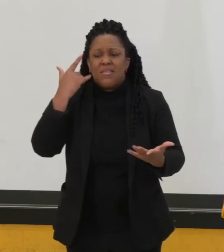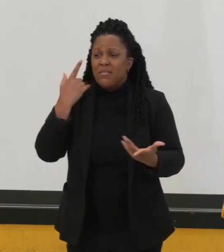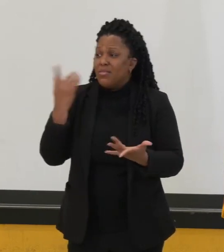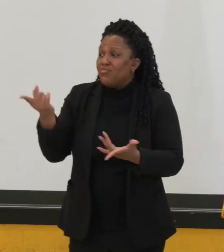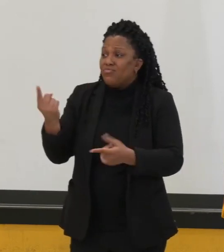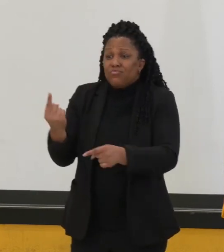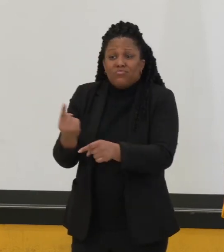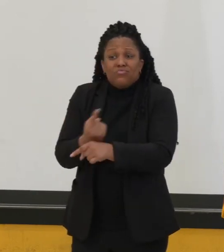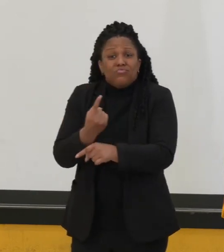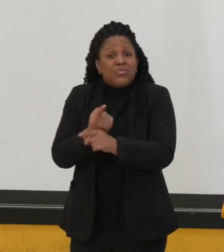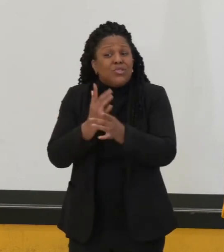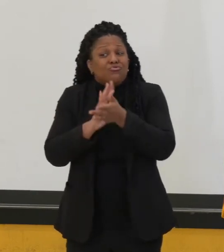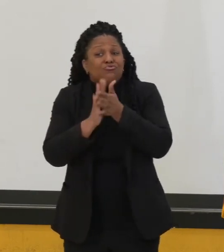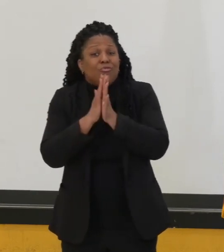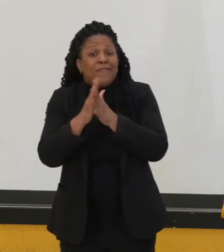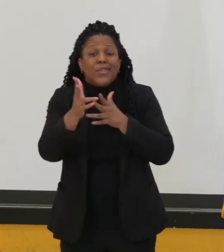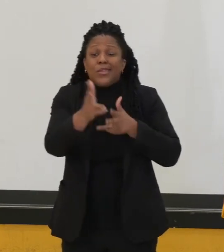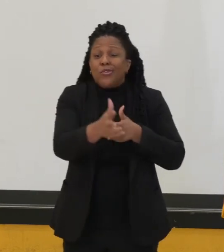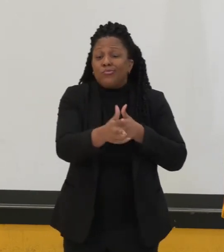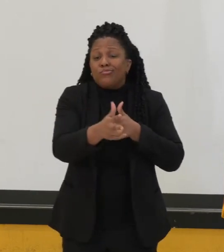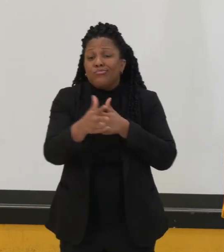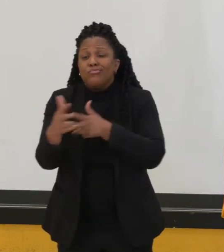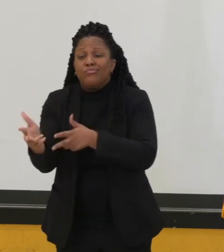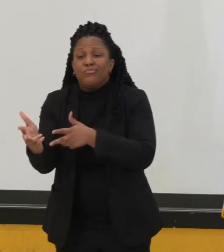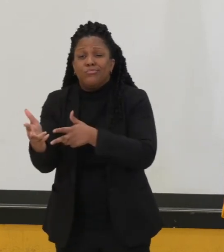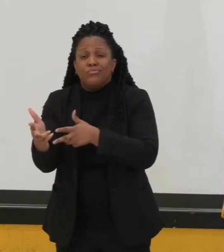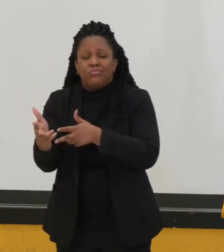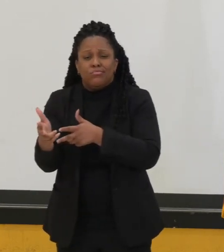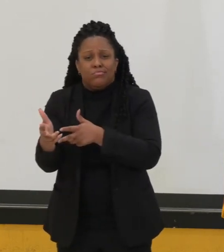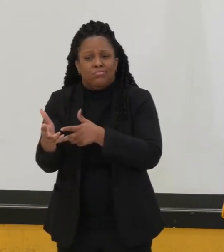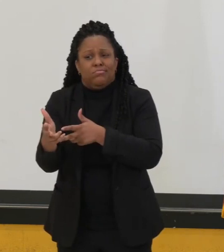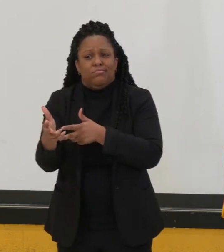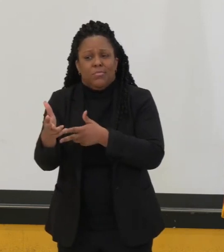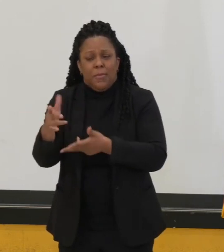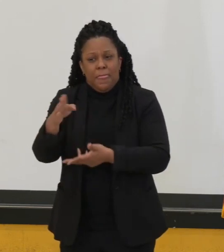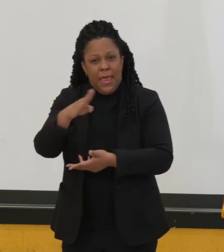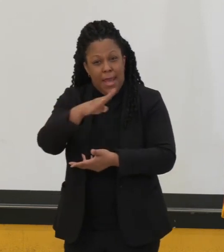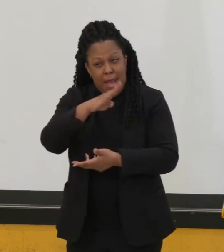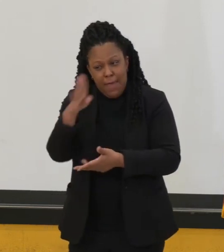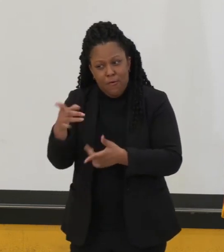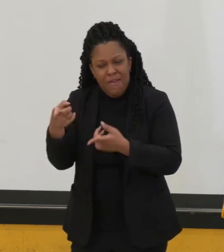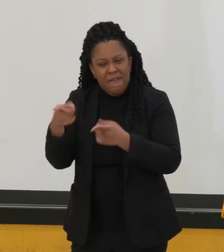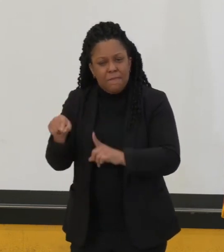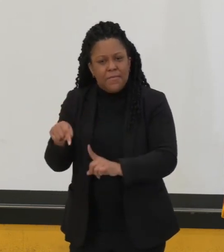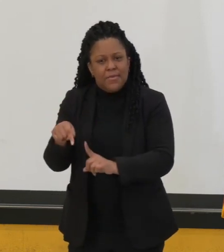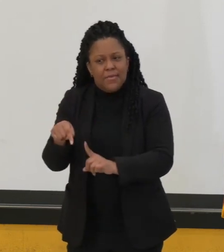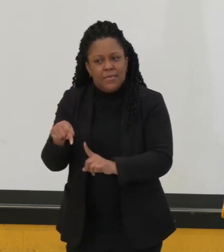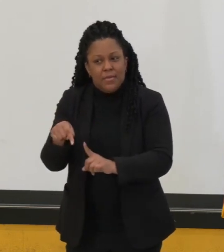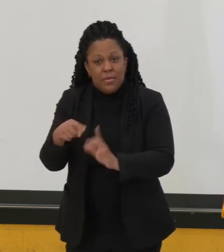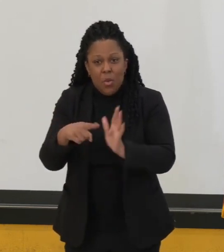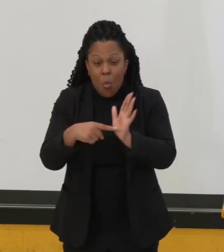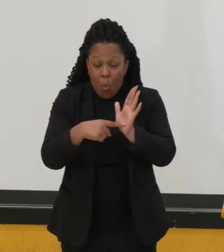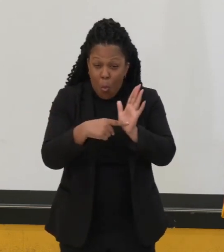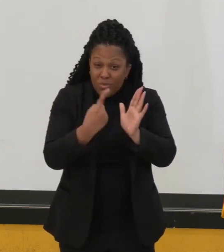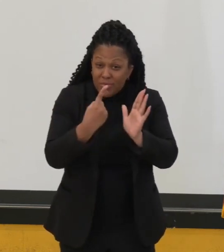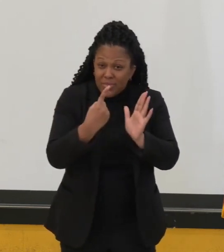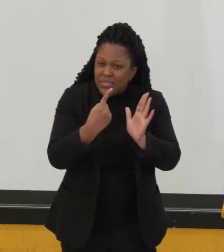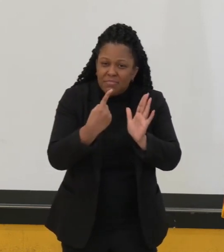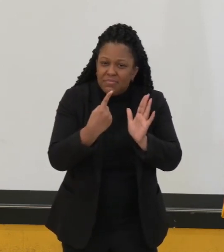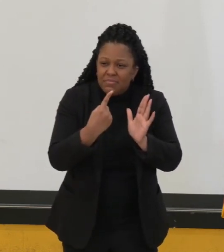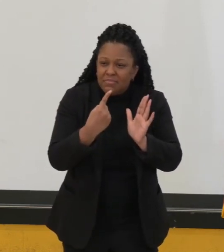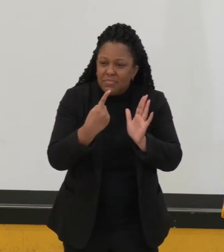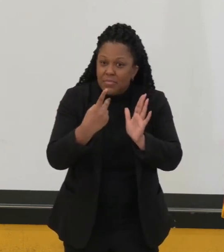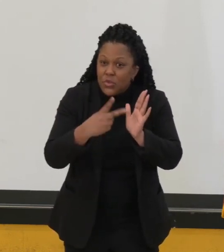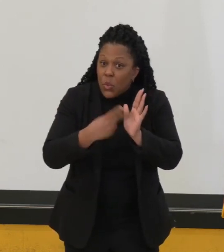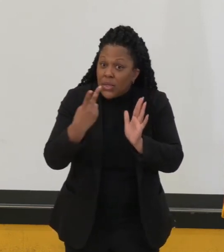That should never happen once. It should never happen twice. It should never happen